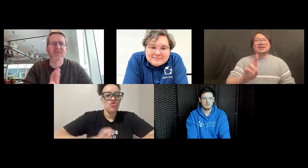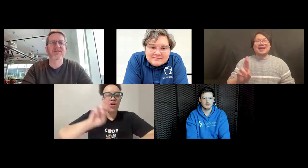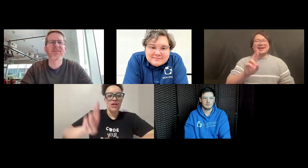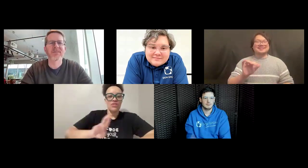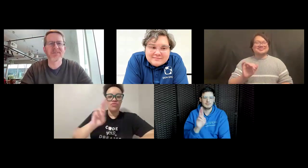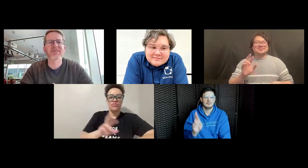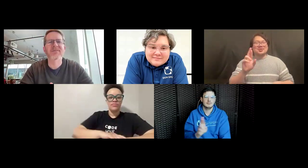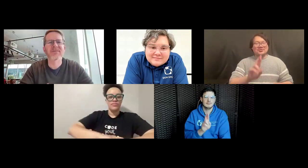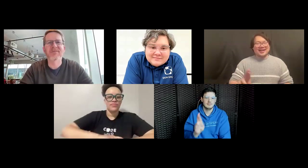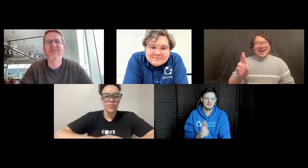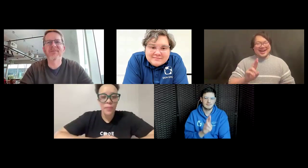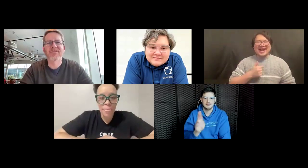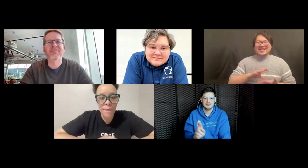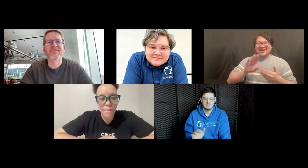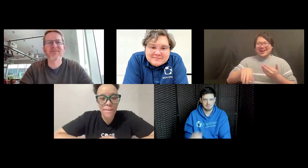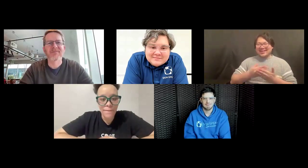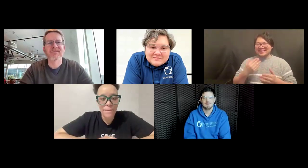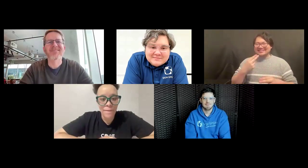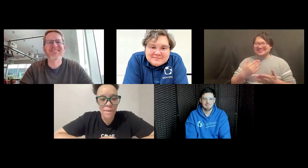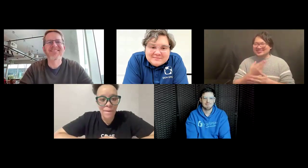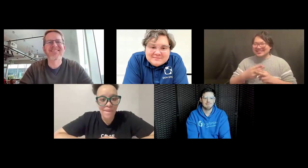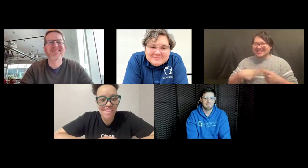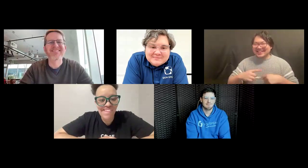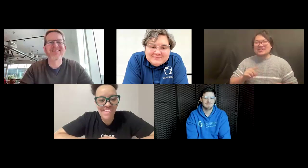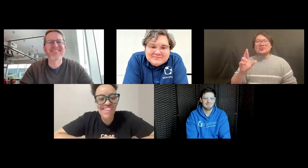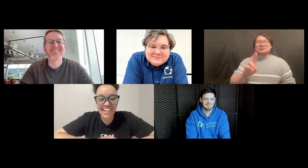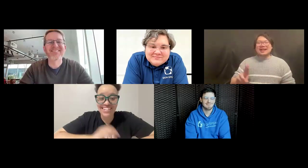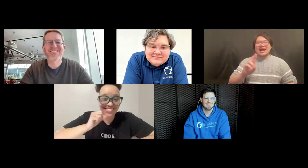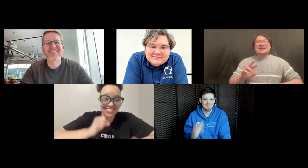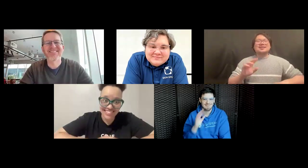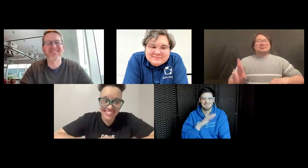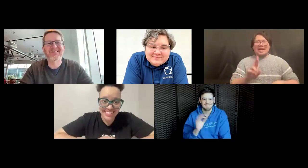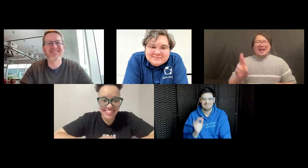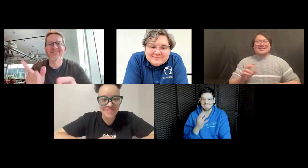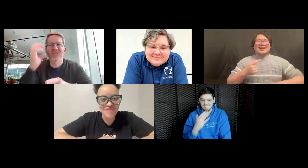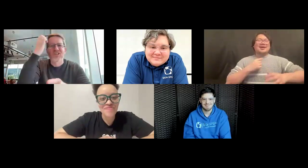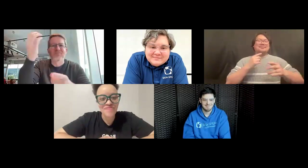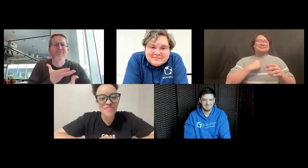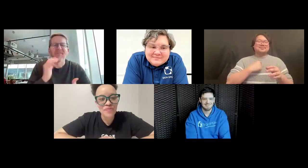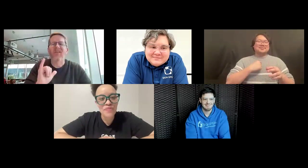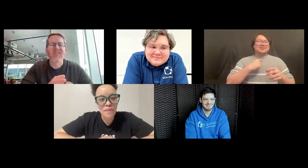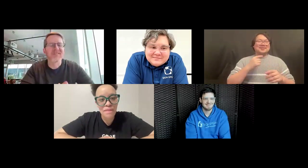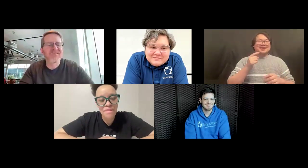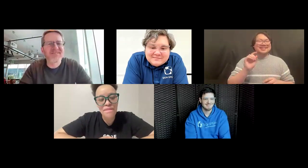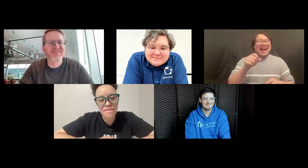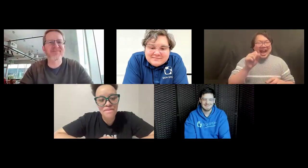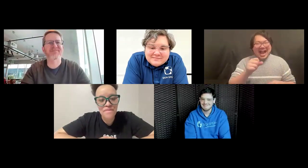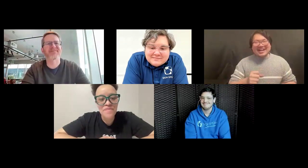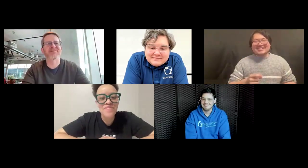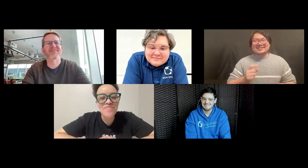Rant. Yeah. React. Yeah, of course. I'm Okay. learning some new I wasn't signs. sure what Yeah. the sign was. Yeah, that Yeah. was